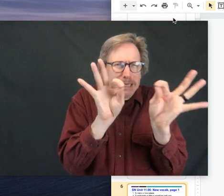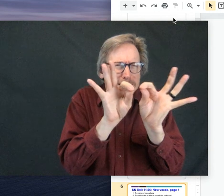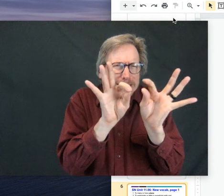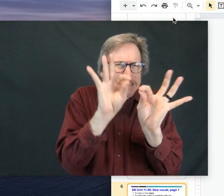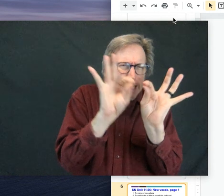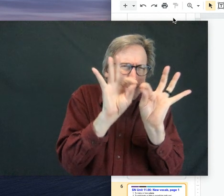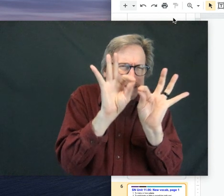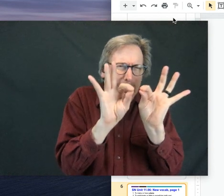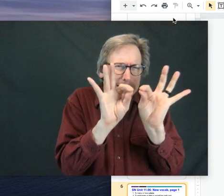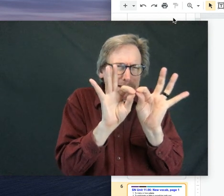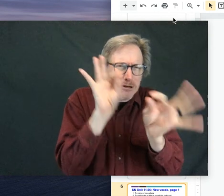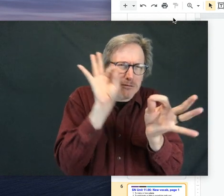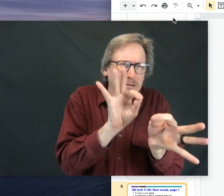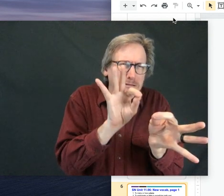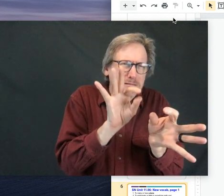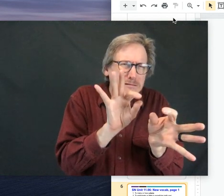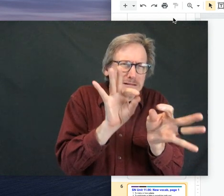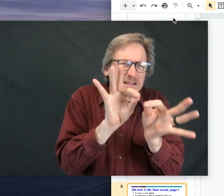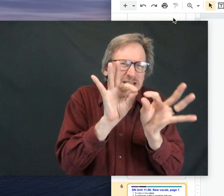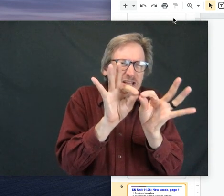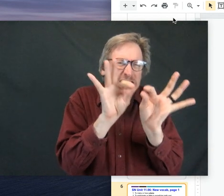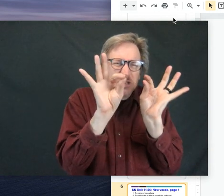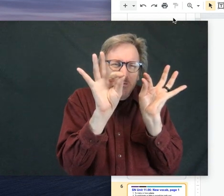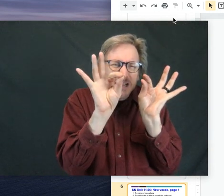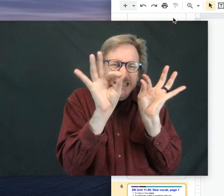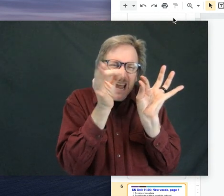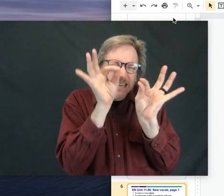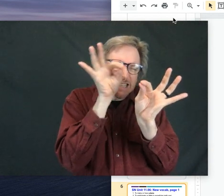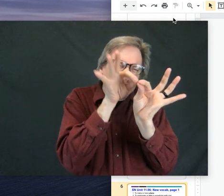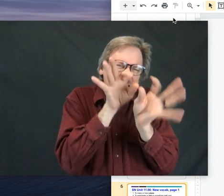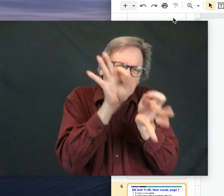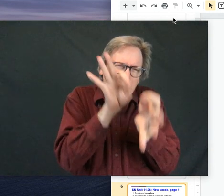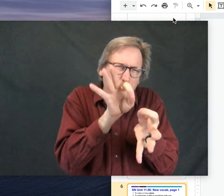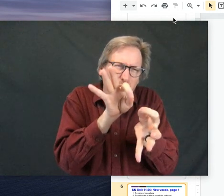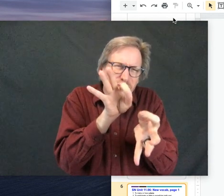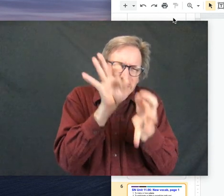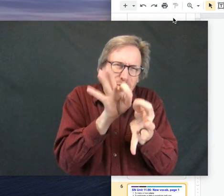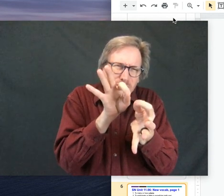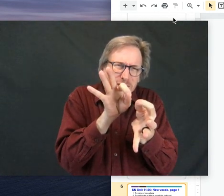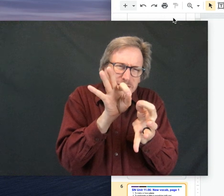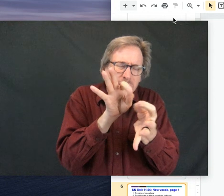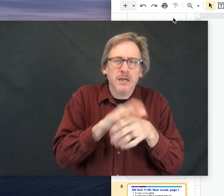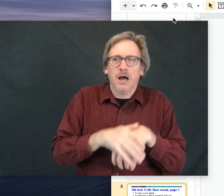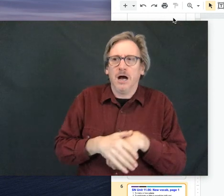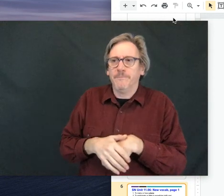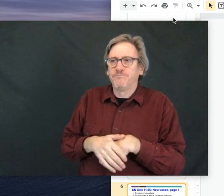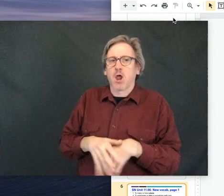like this exact little, it's the right size thing to perfect.